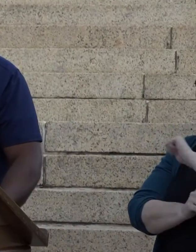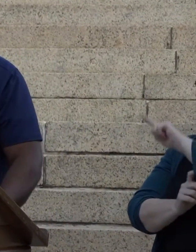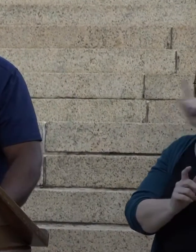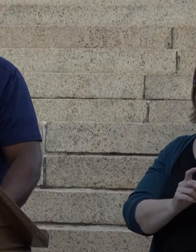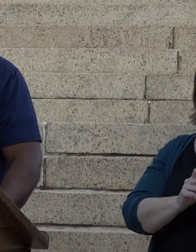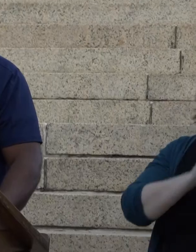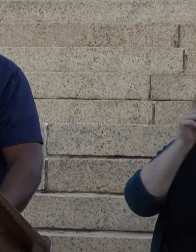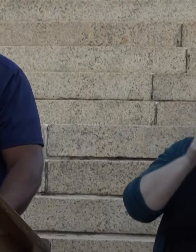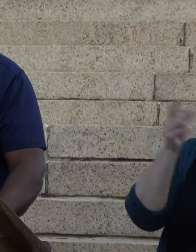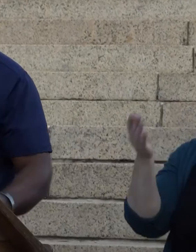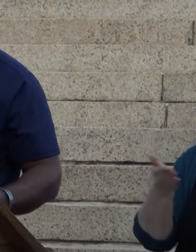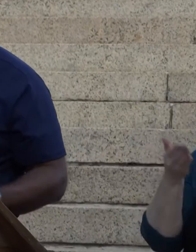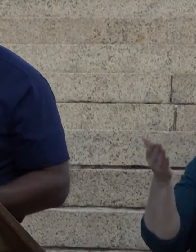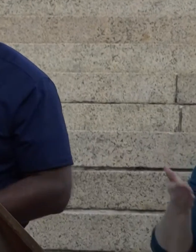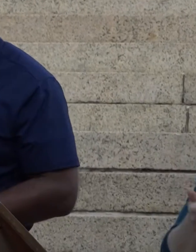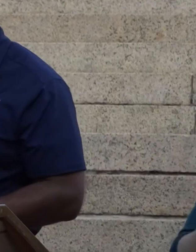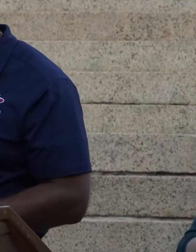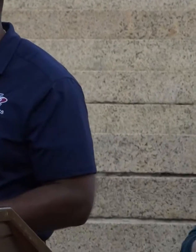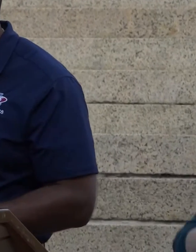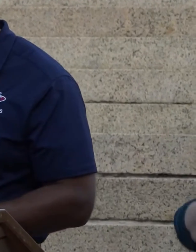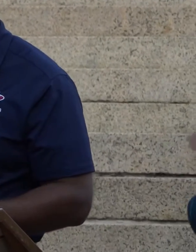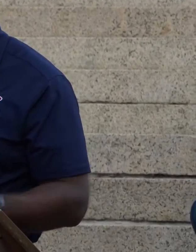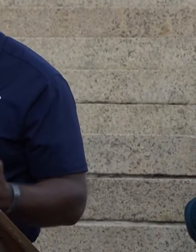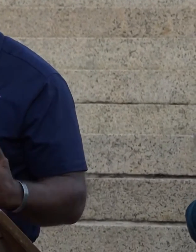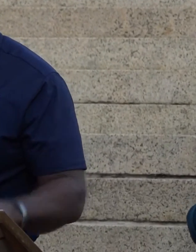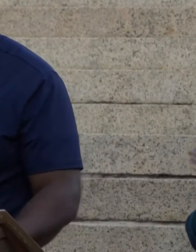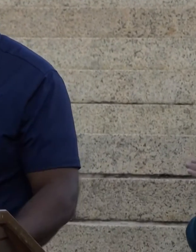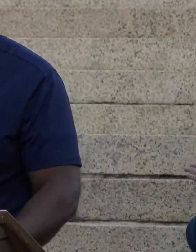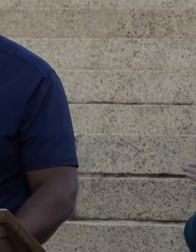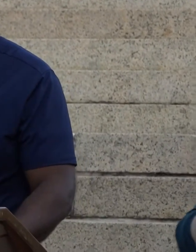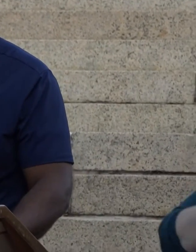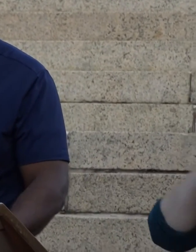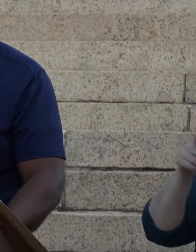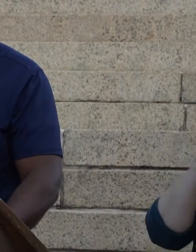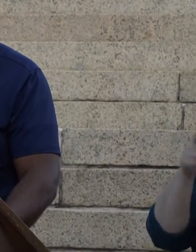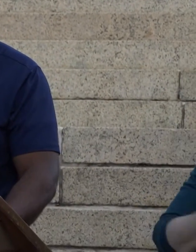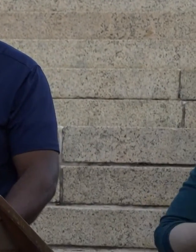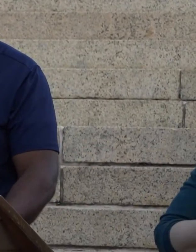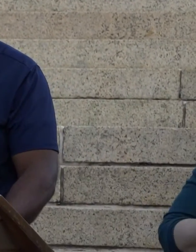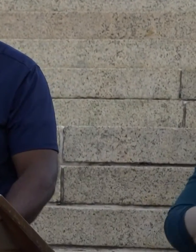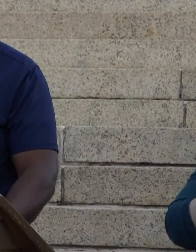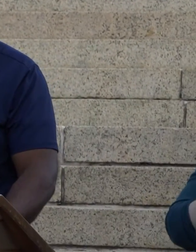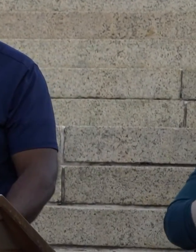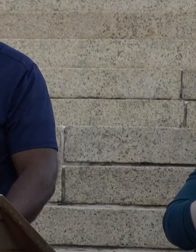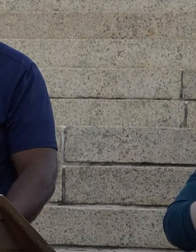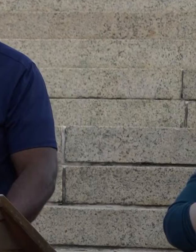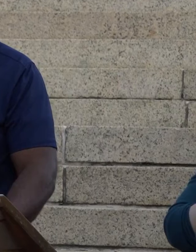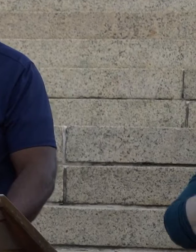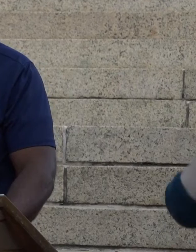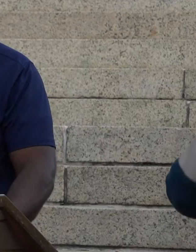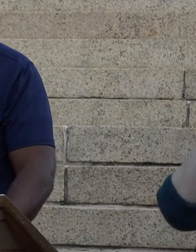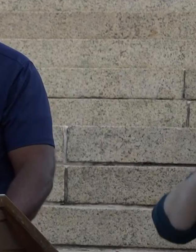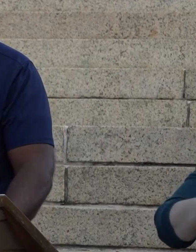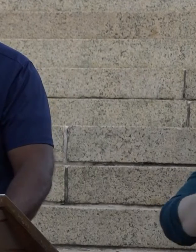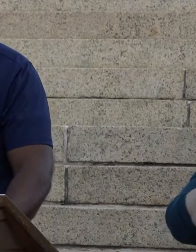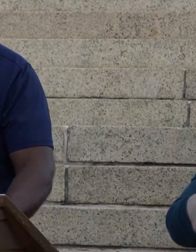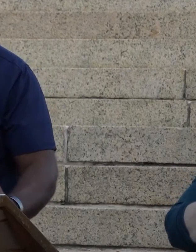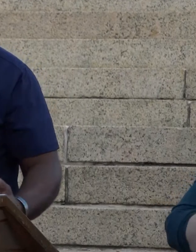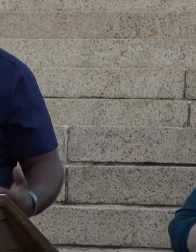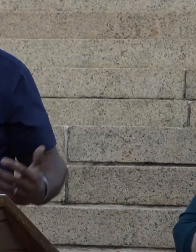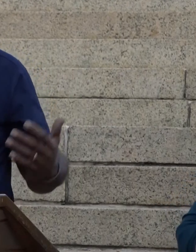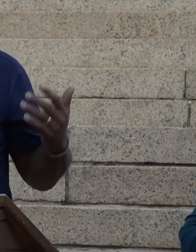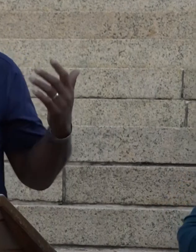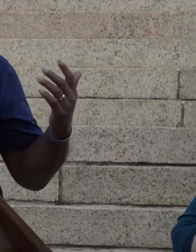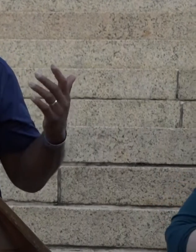here today. I want to definitely thank our music programs who contributed and did such an amazing job. I